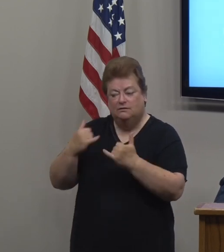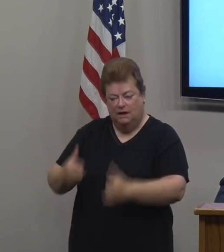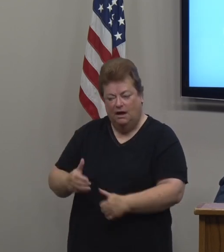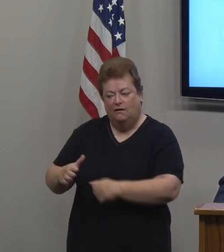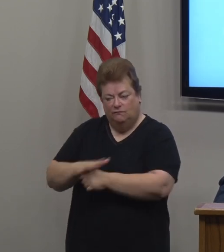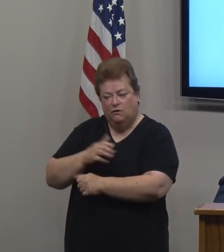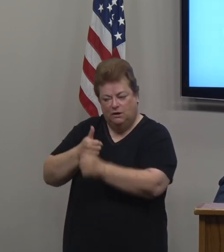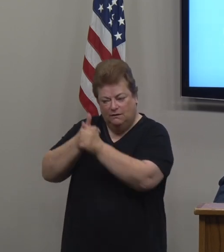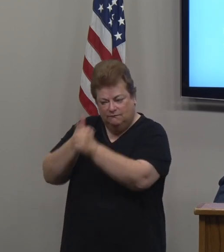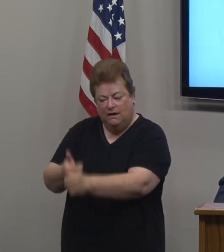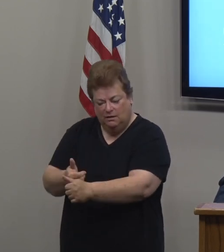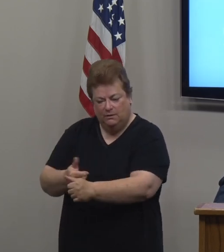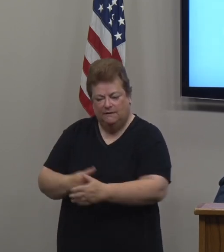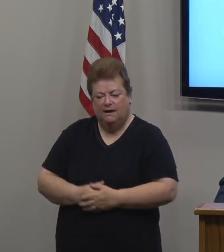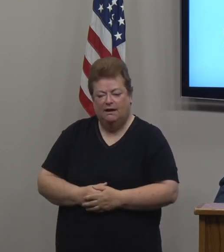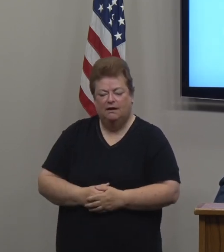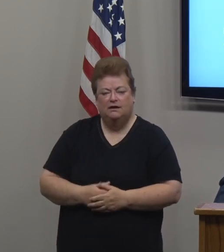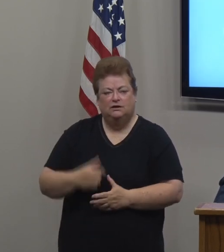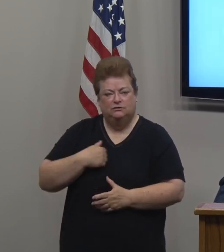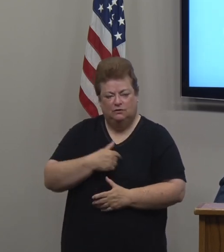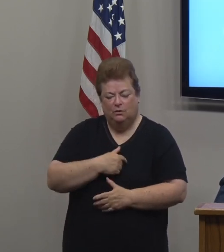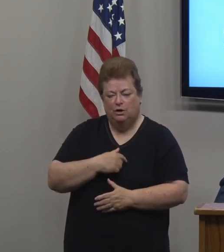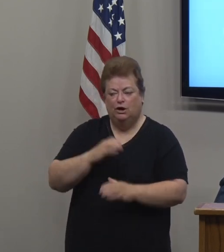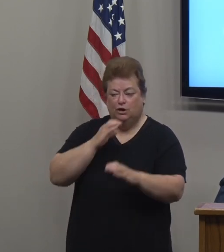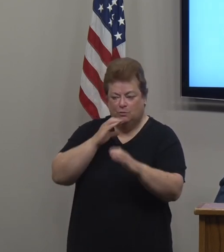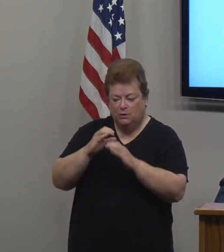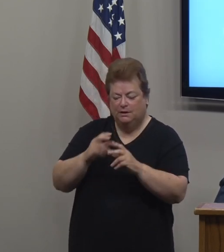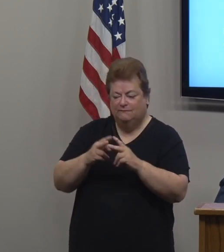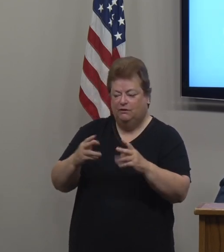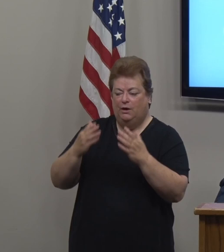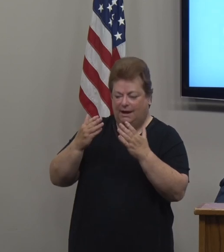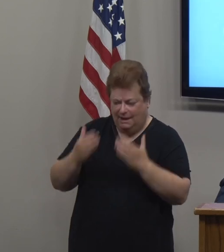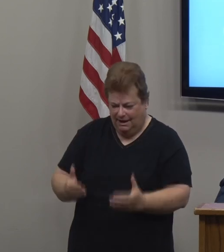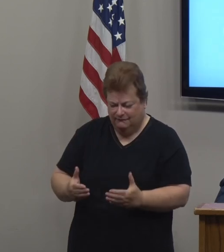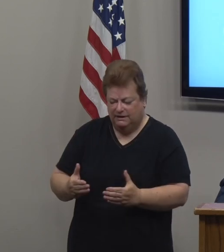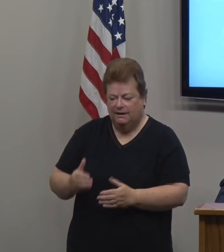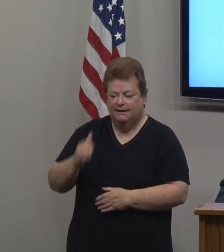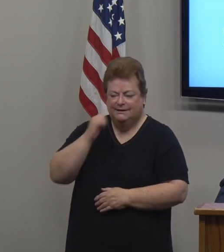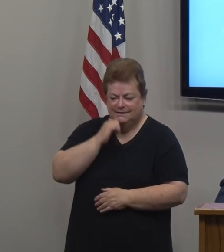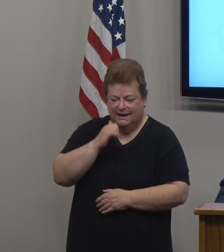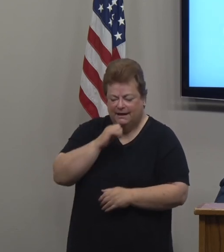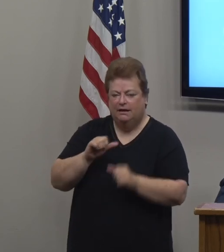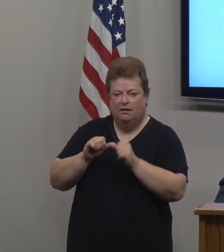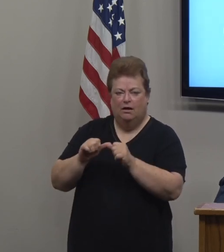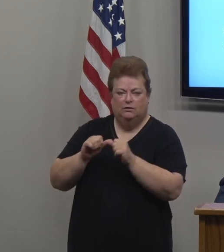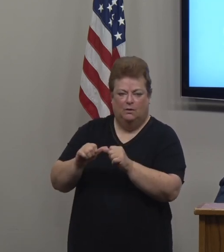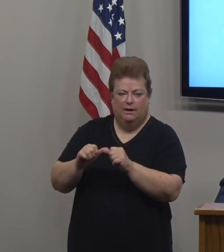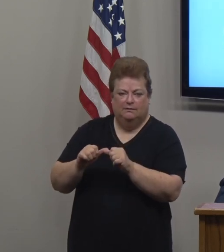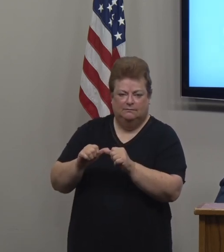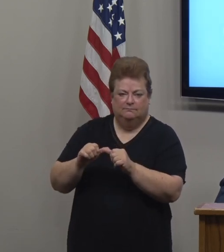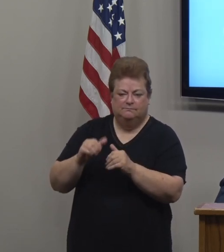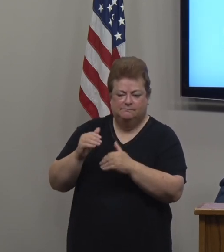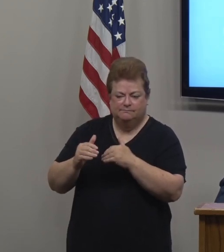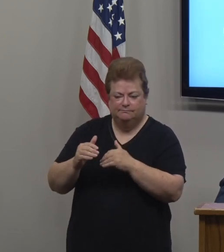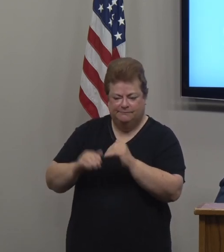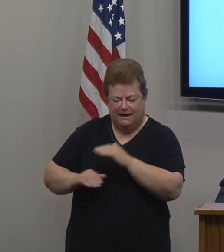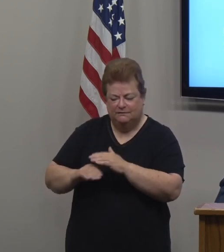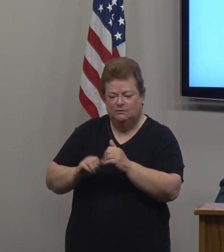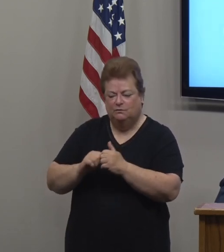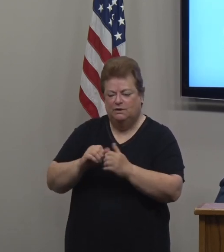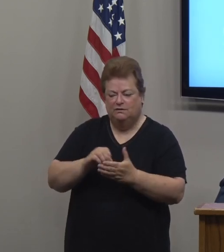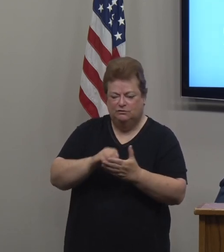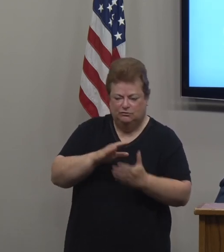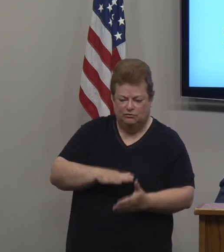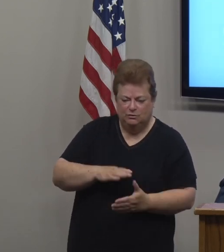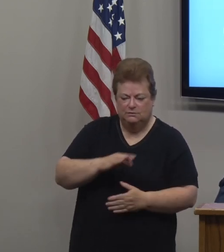are doing that well. So we are communicating very heavily, Bailey, on a daily and ongoing basis with our students, with our